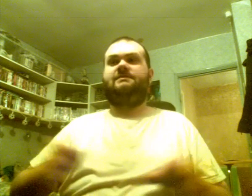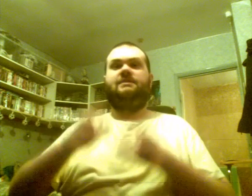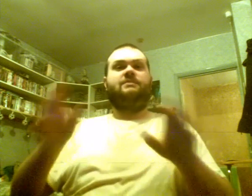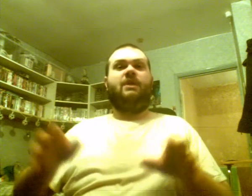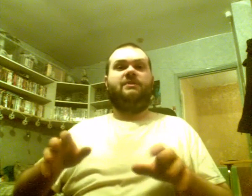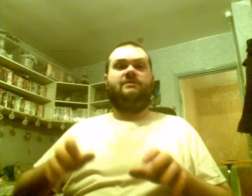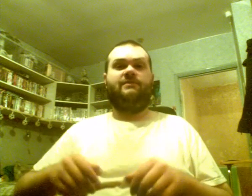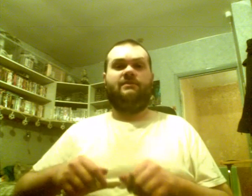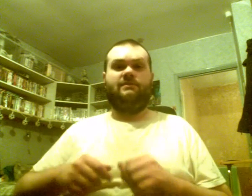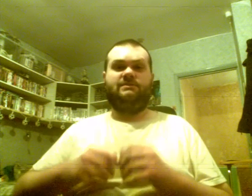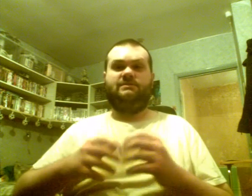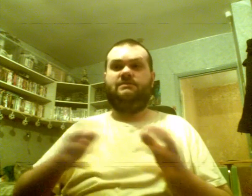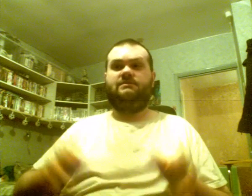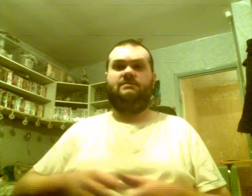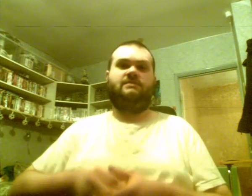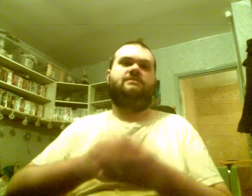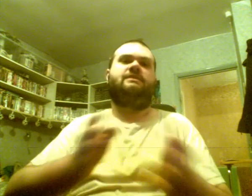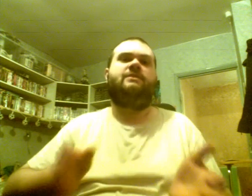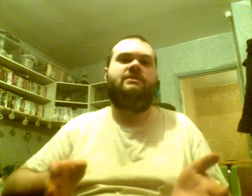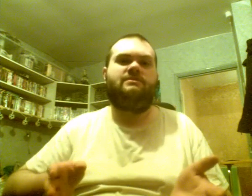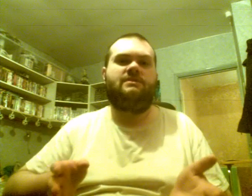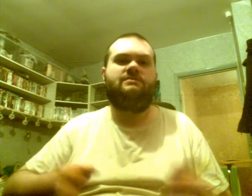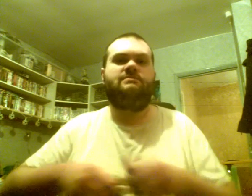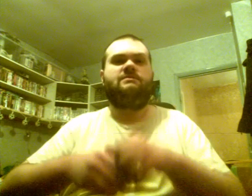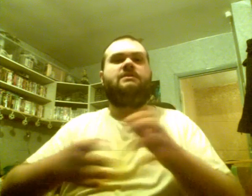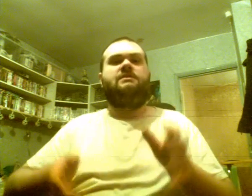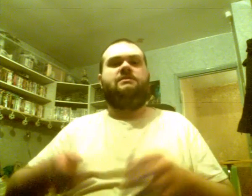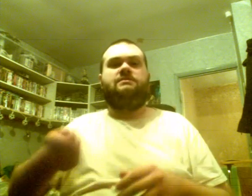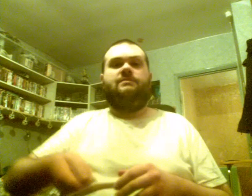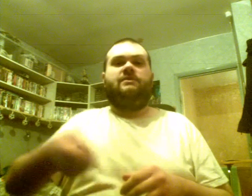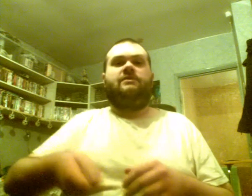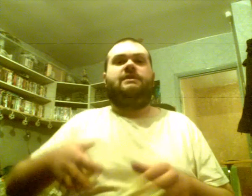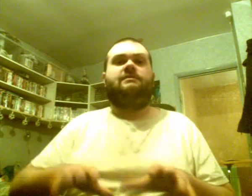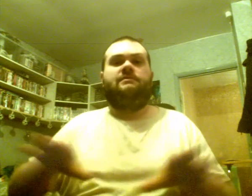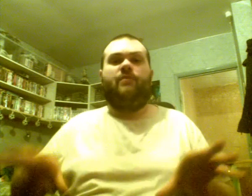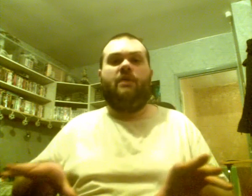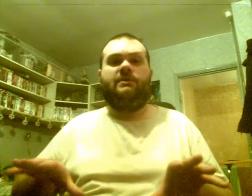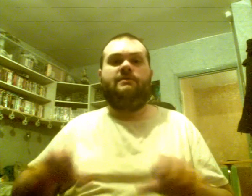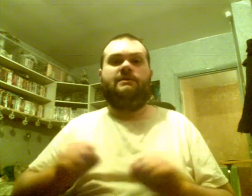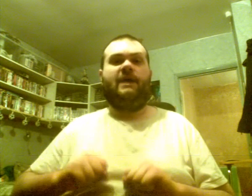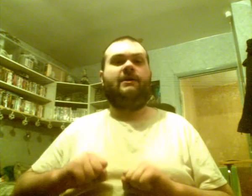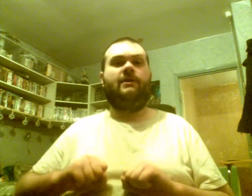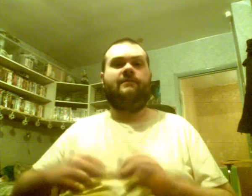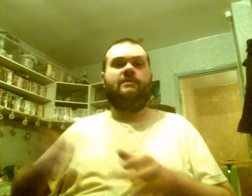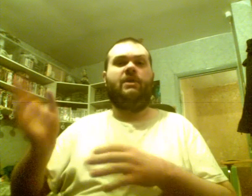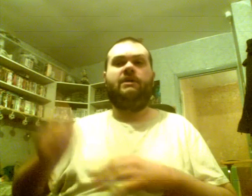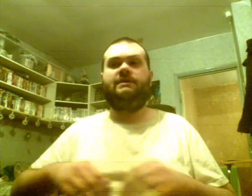The barbecue fork, which you can understand when you use those. You use them on the grill, on the barbecue, in your back garden, having a party.